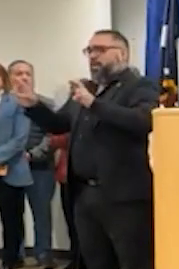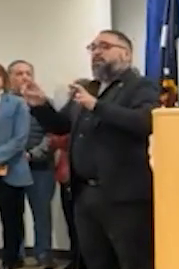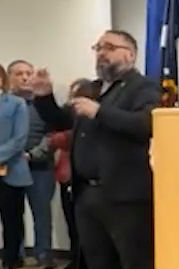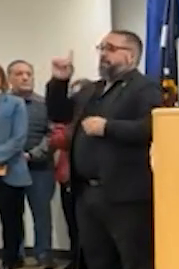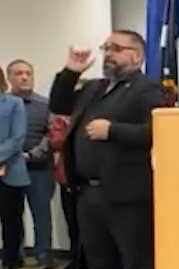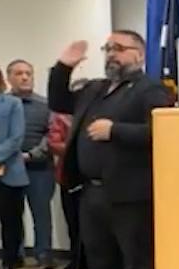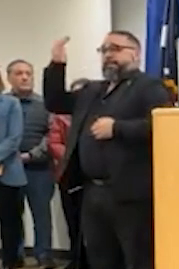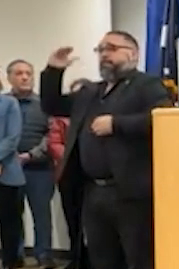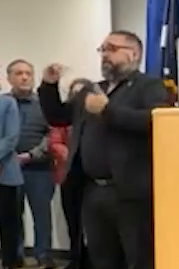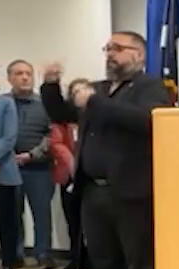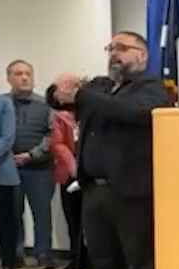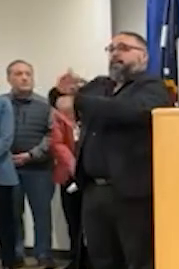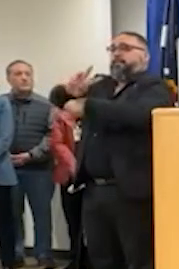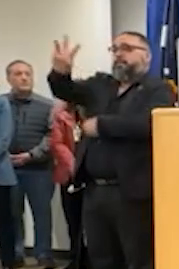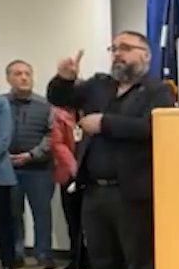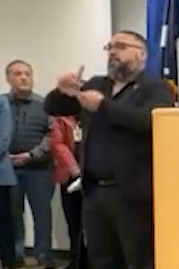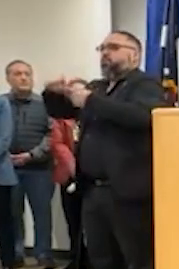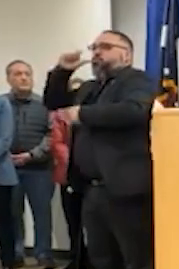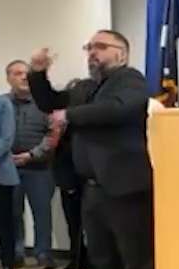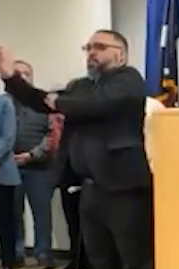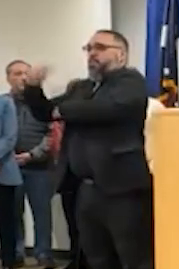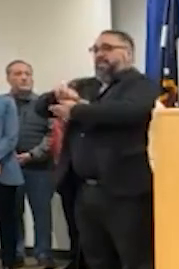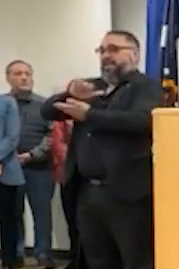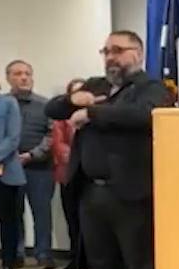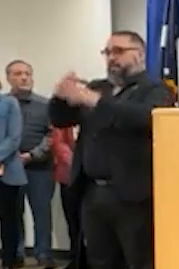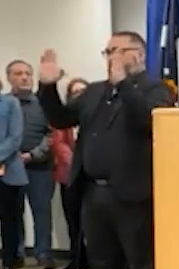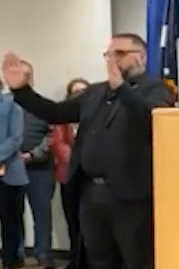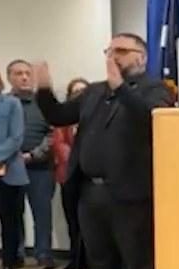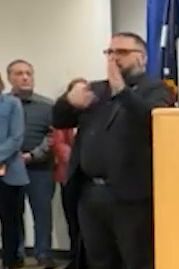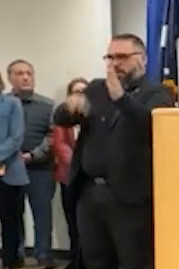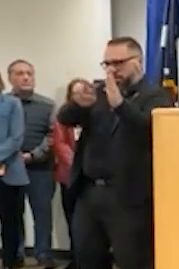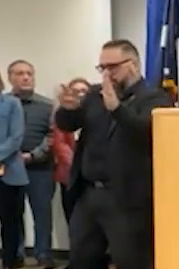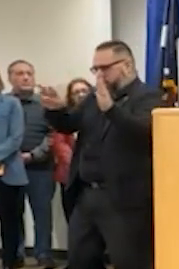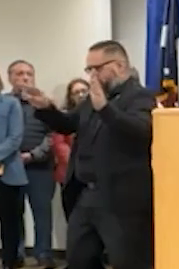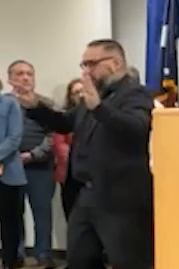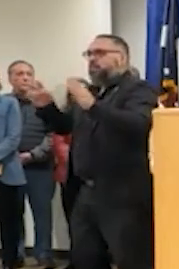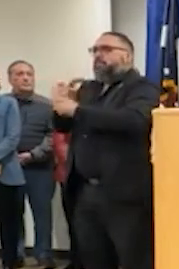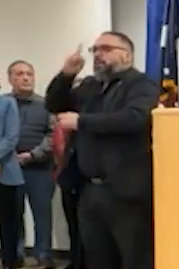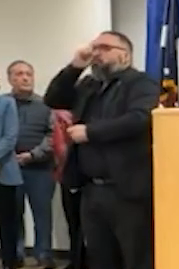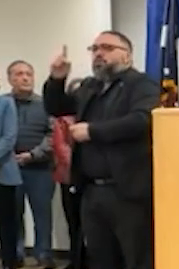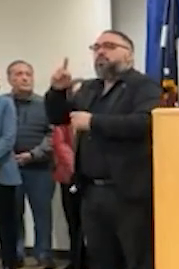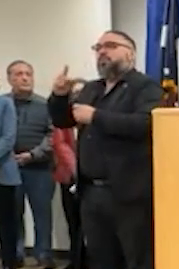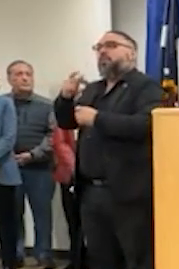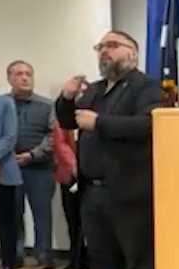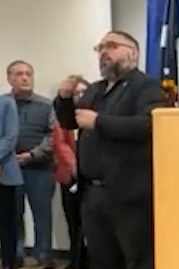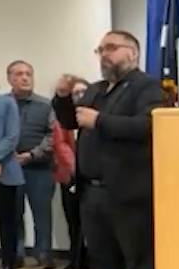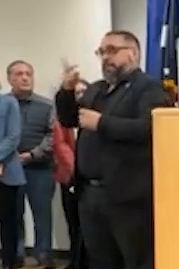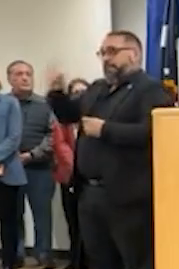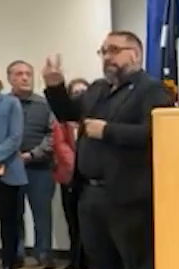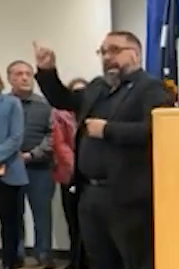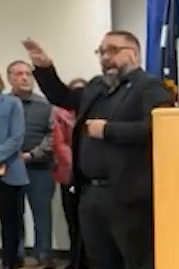tomorrow, 9 a.m.-ish. Is kind of the period where we're paying attention to the potential for